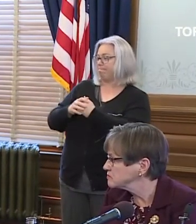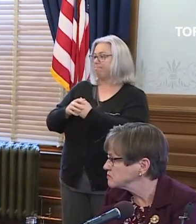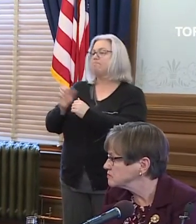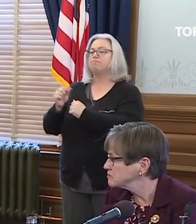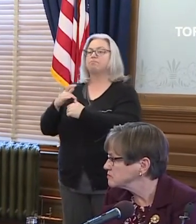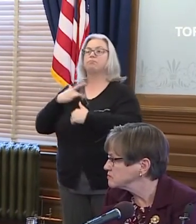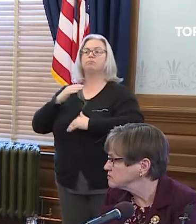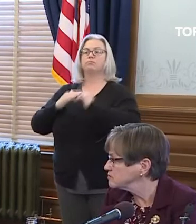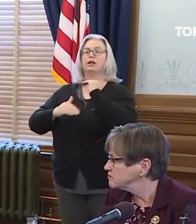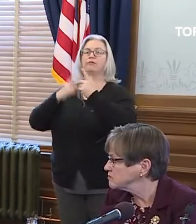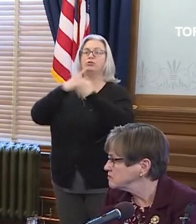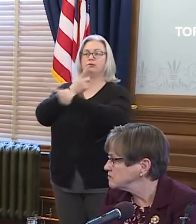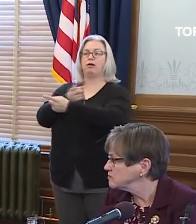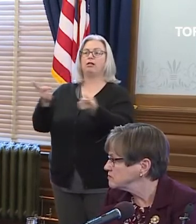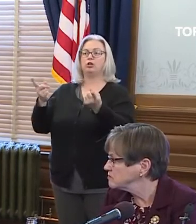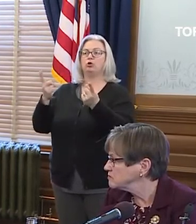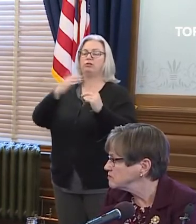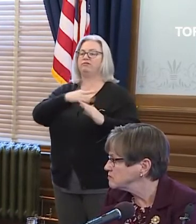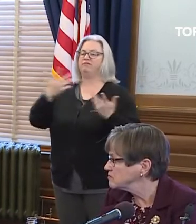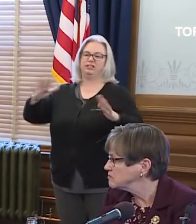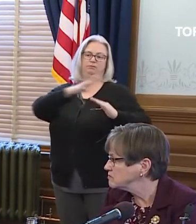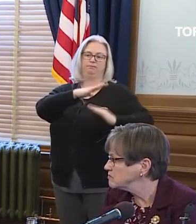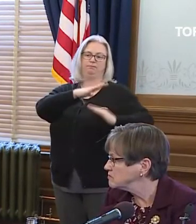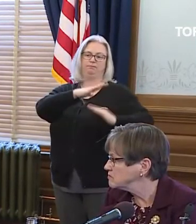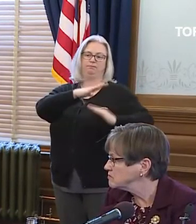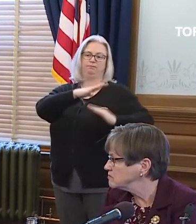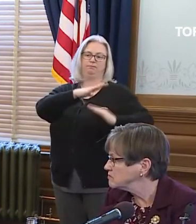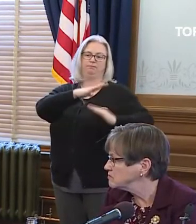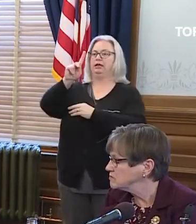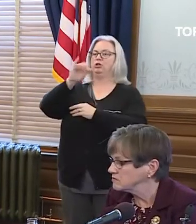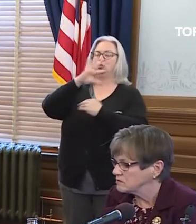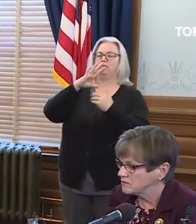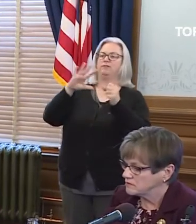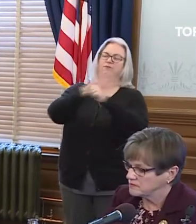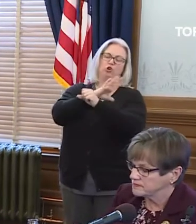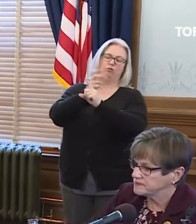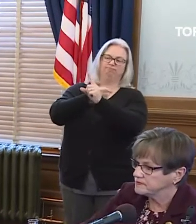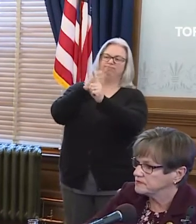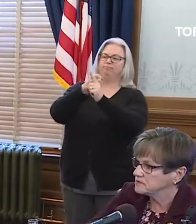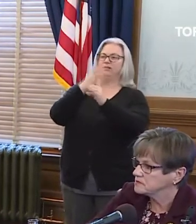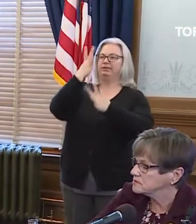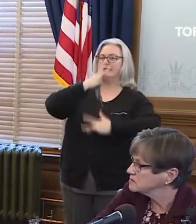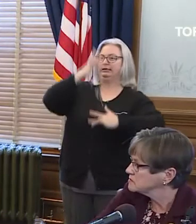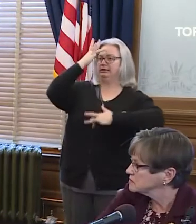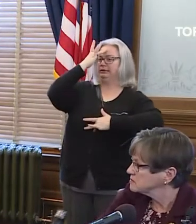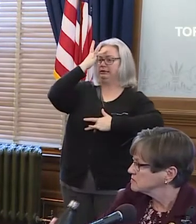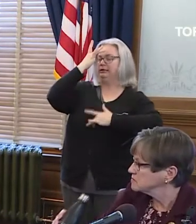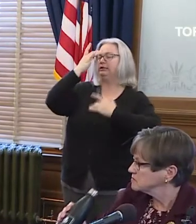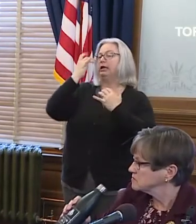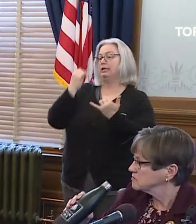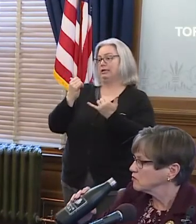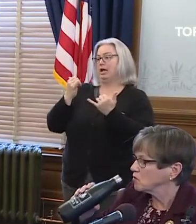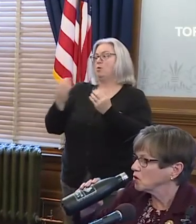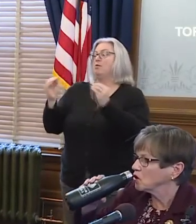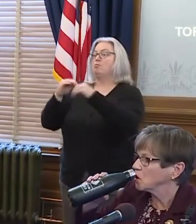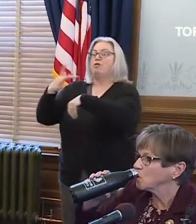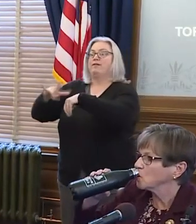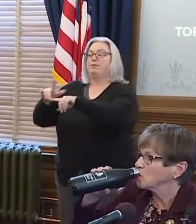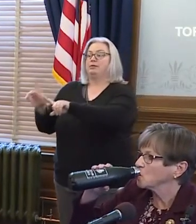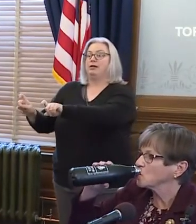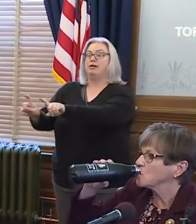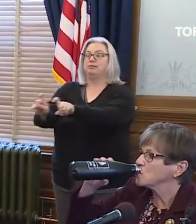pretty comfortably tell you that we've peaked out in terms of the burden of the disease. And again, this nuance of increased testing is